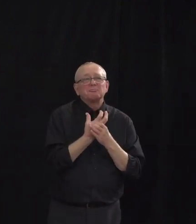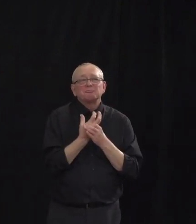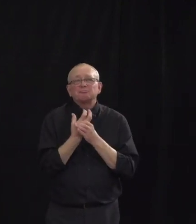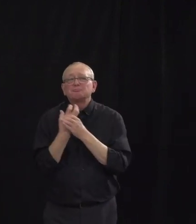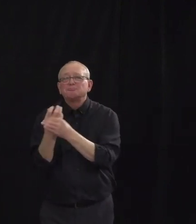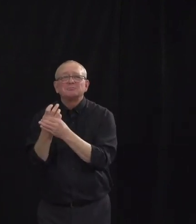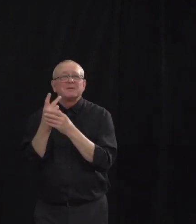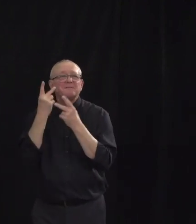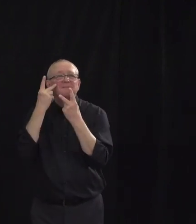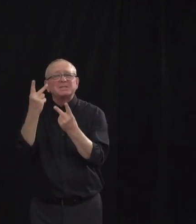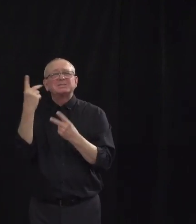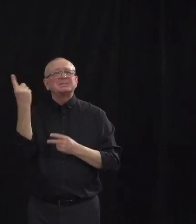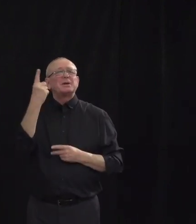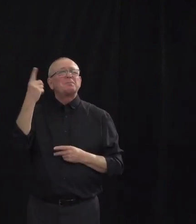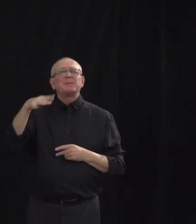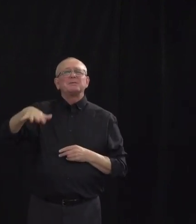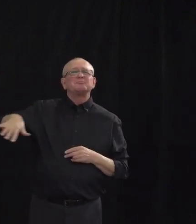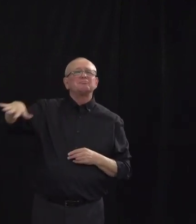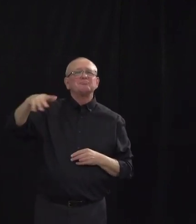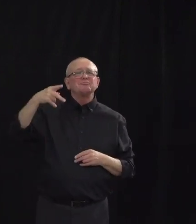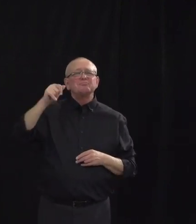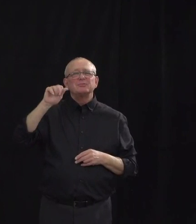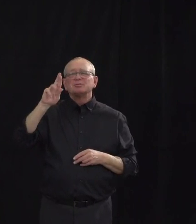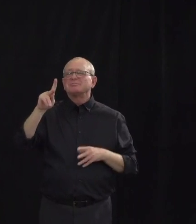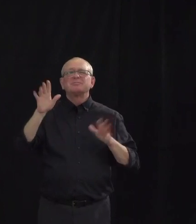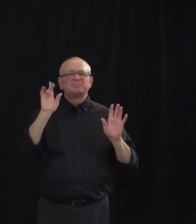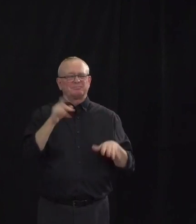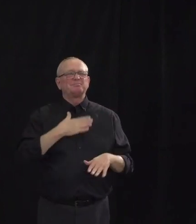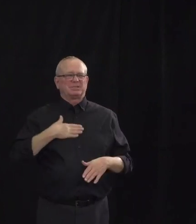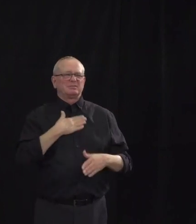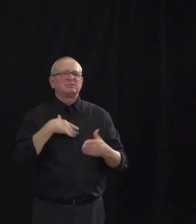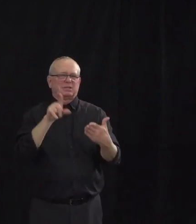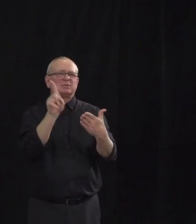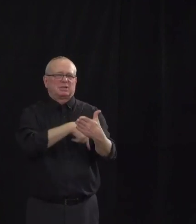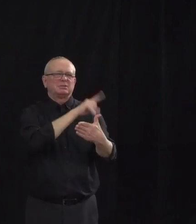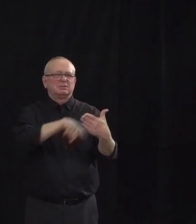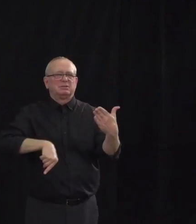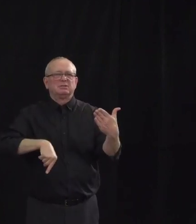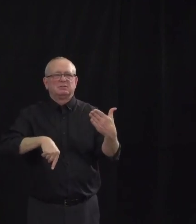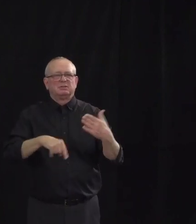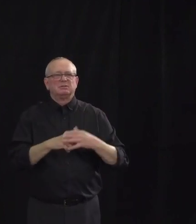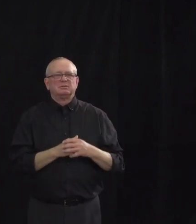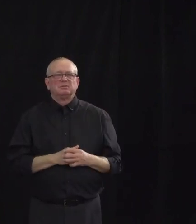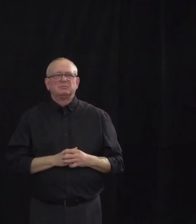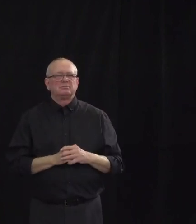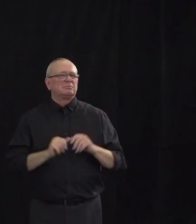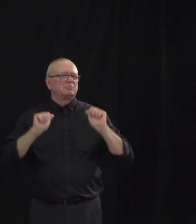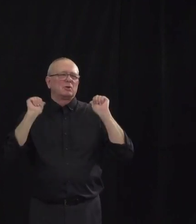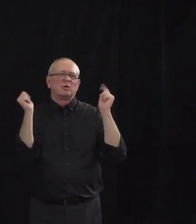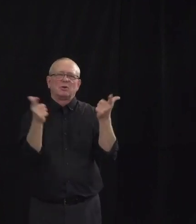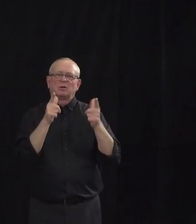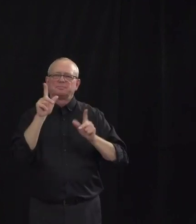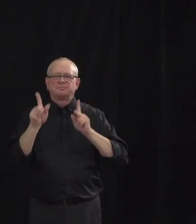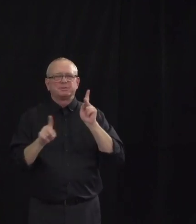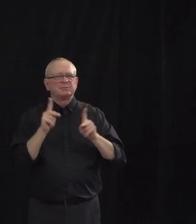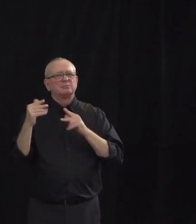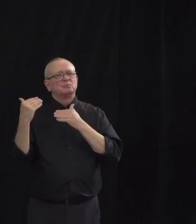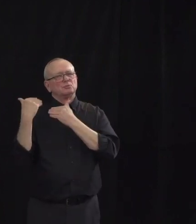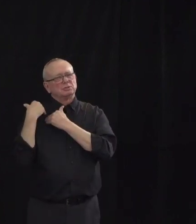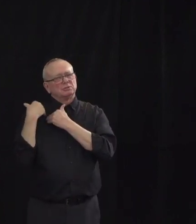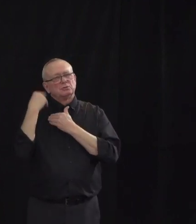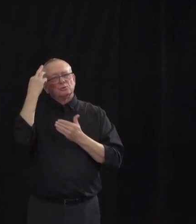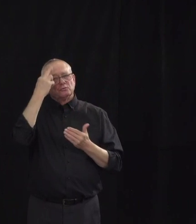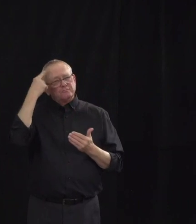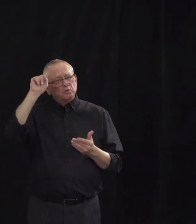park users and recreationists. However, we all must do our part to reduce the spread of COVID-19. People who do